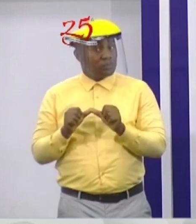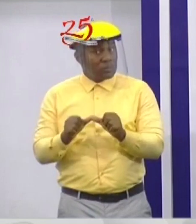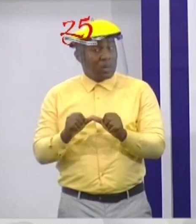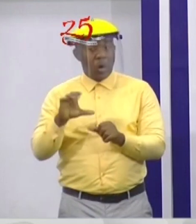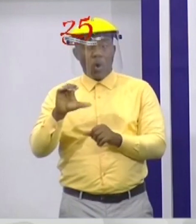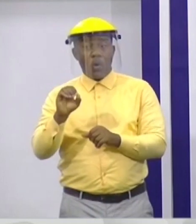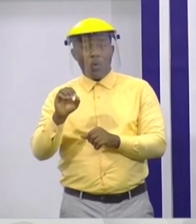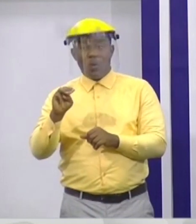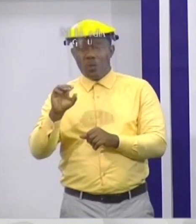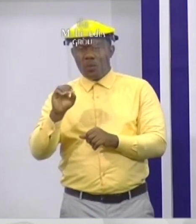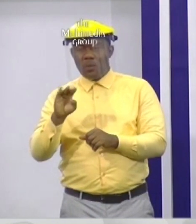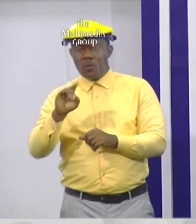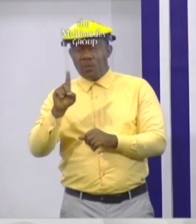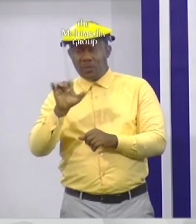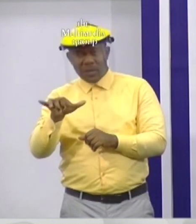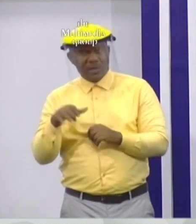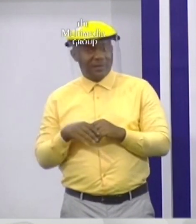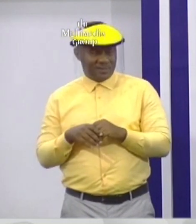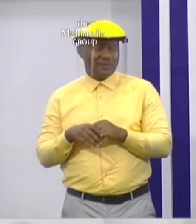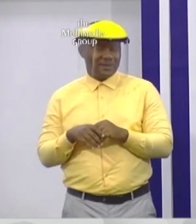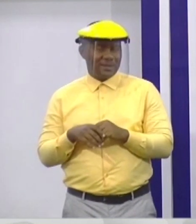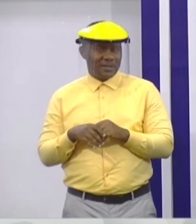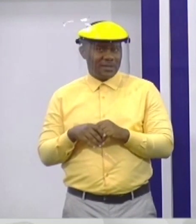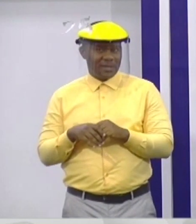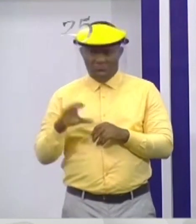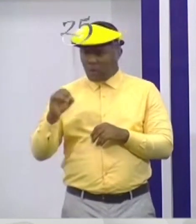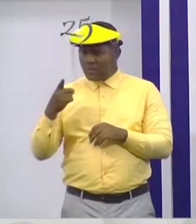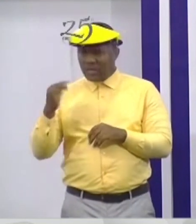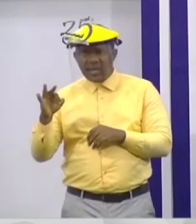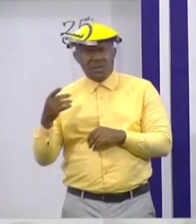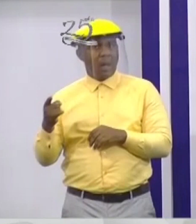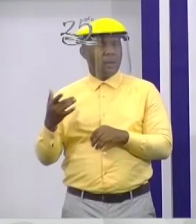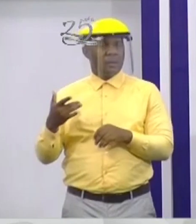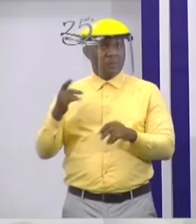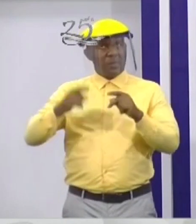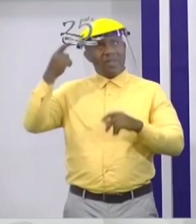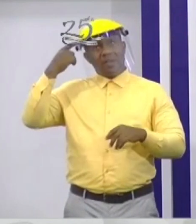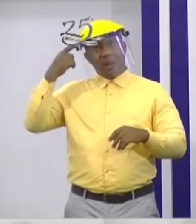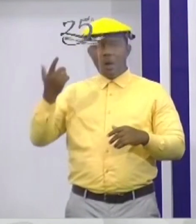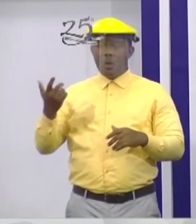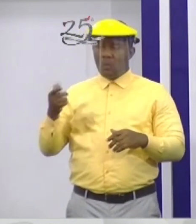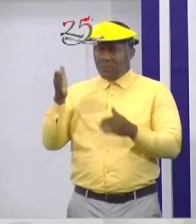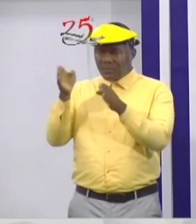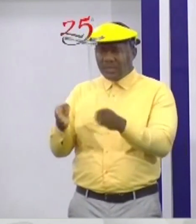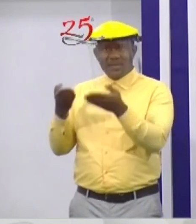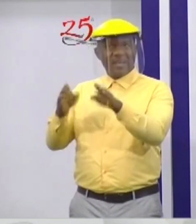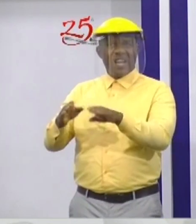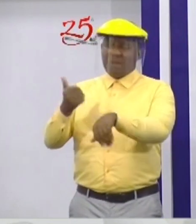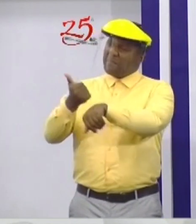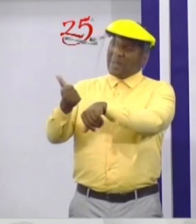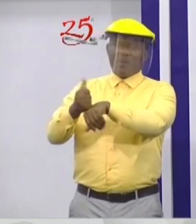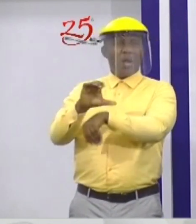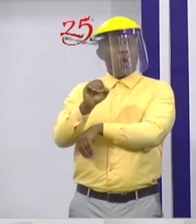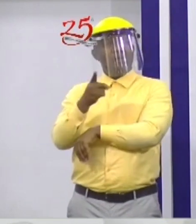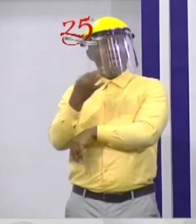carefully, that COVID-19 associated deaths. People always think that COVID-19 killed such people. It could be the